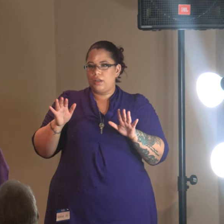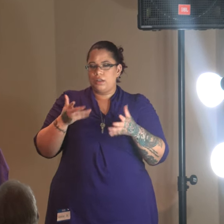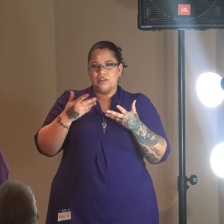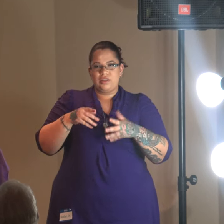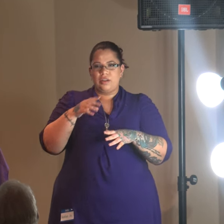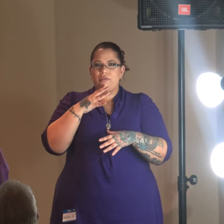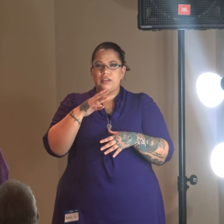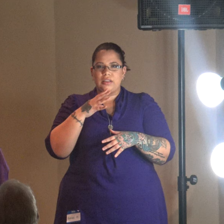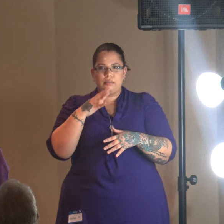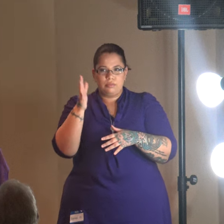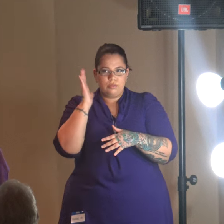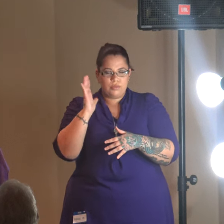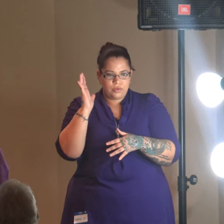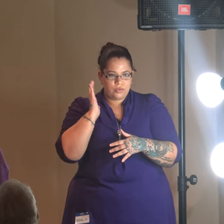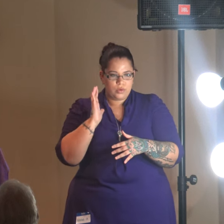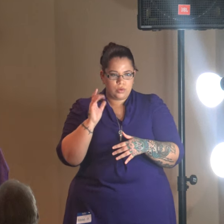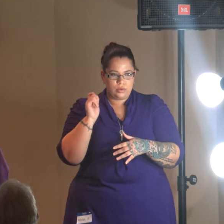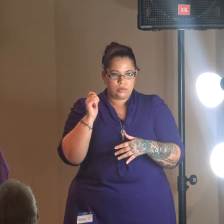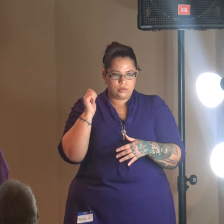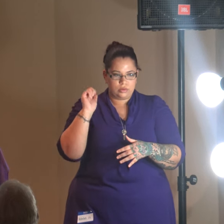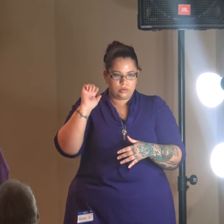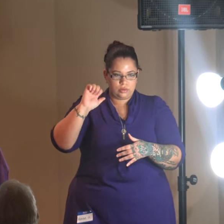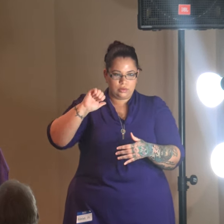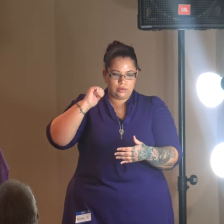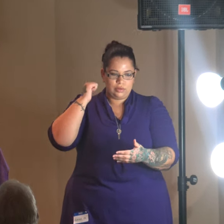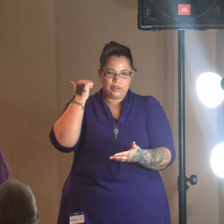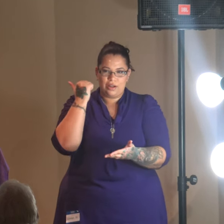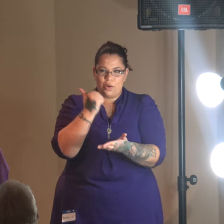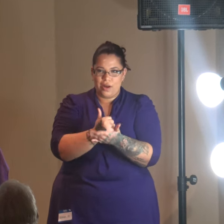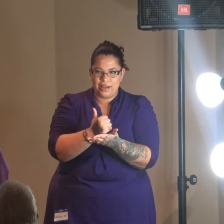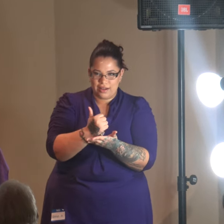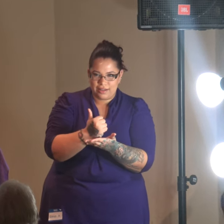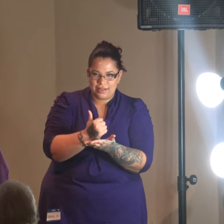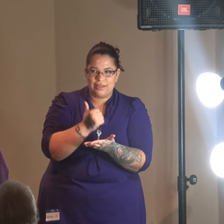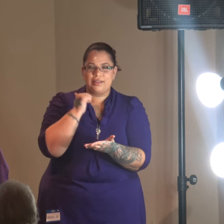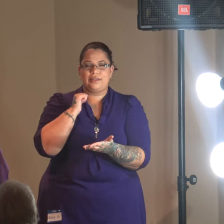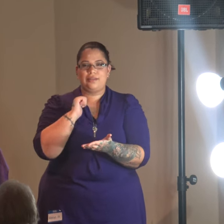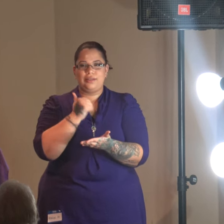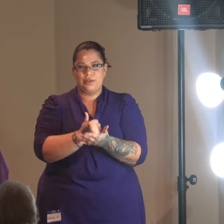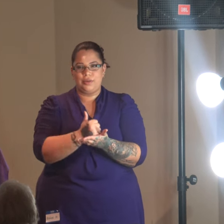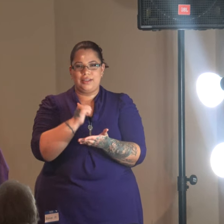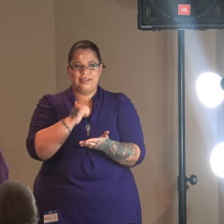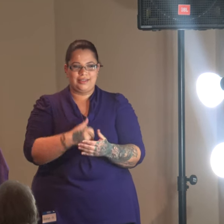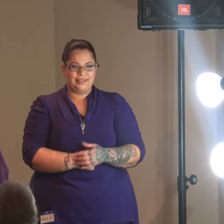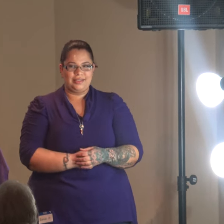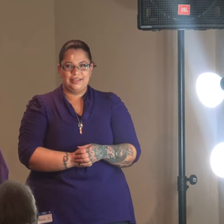And we know that it is so. And together we say, and so it is.